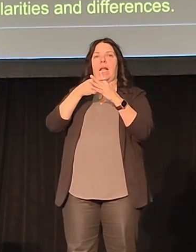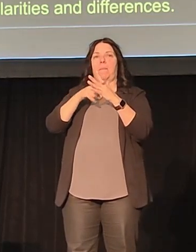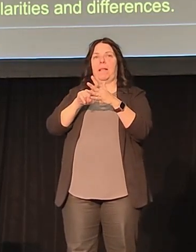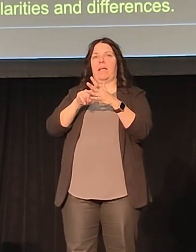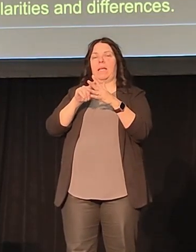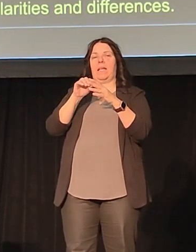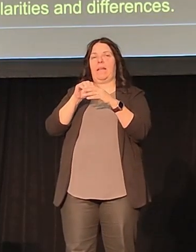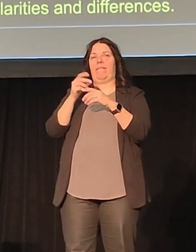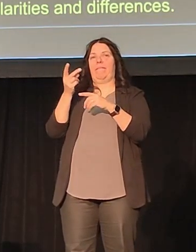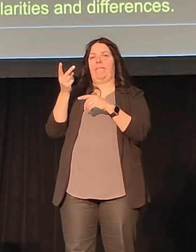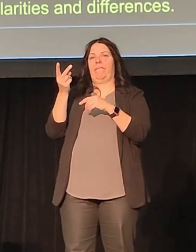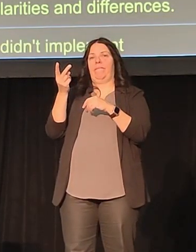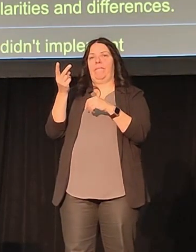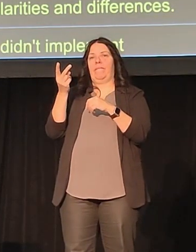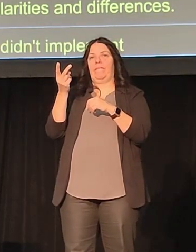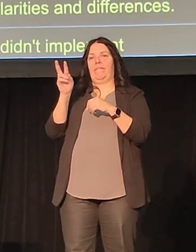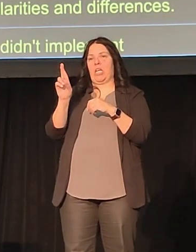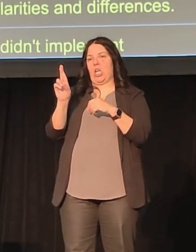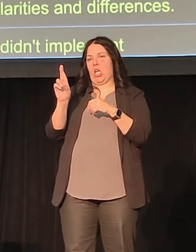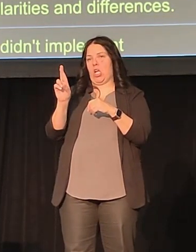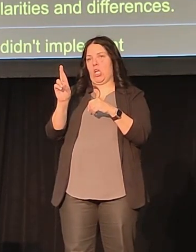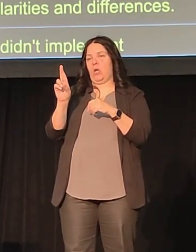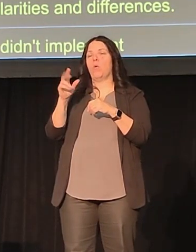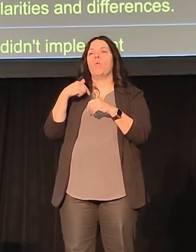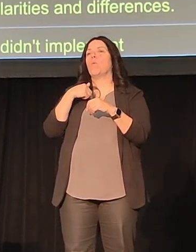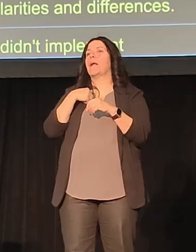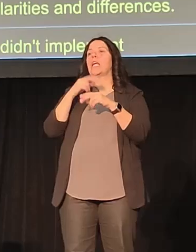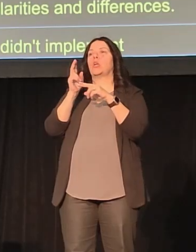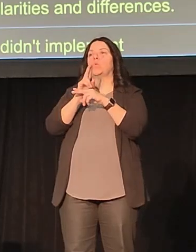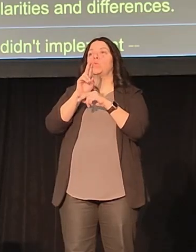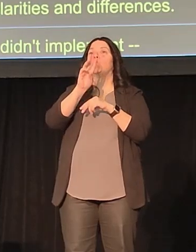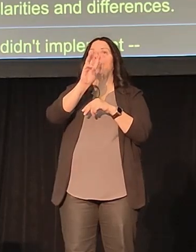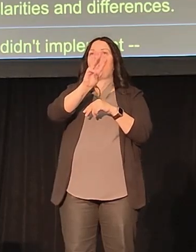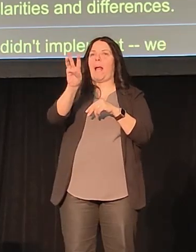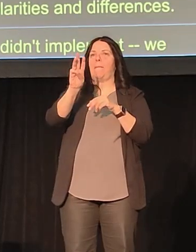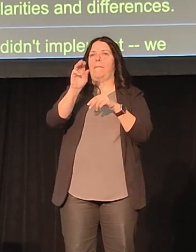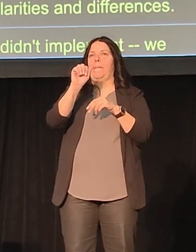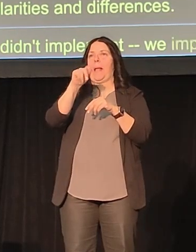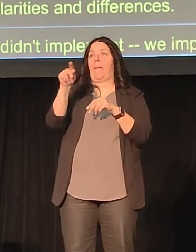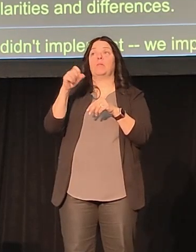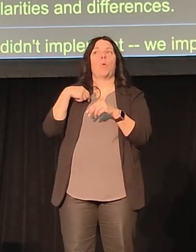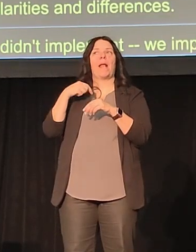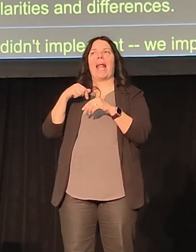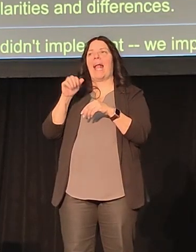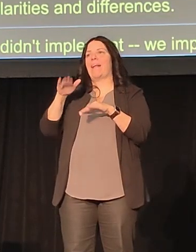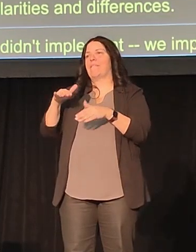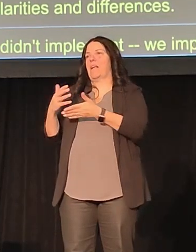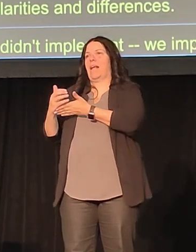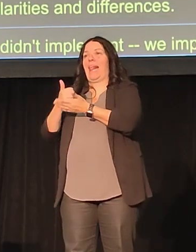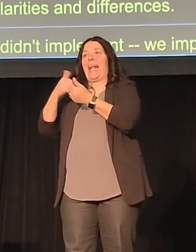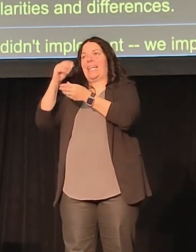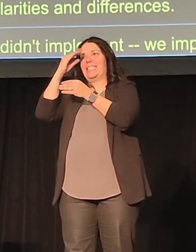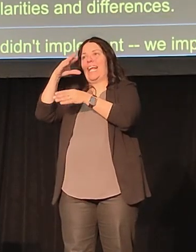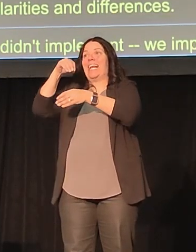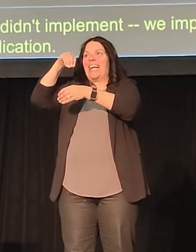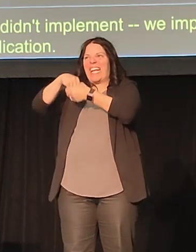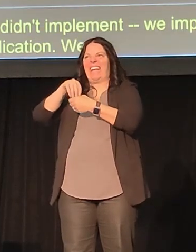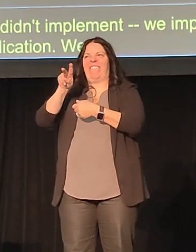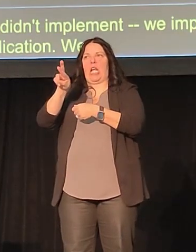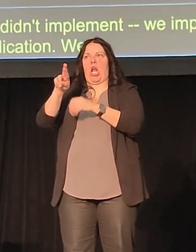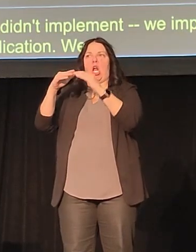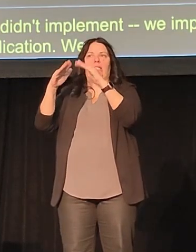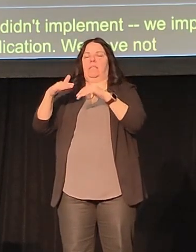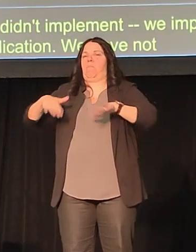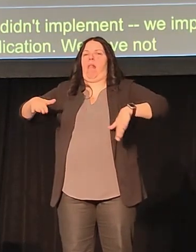We implemented it in as like a web application. So we haven't actually pulled any data on how it would work in VR. In